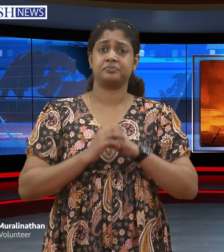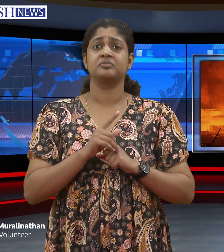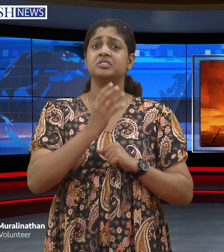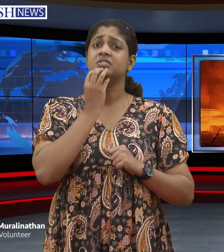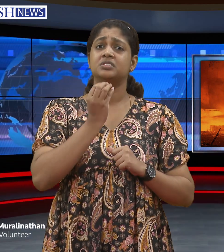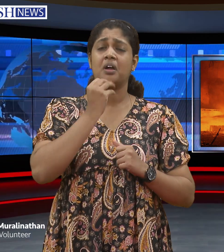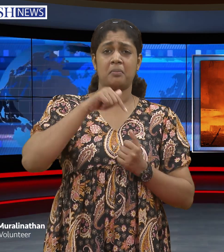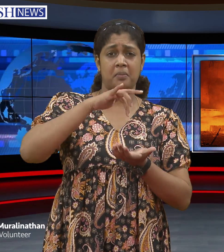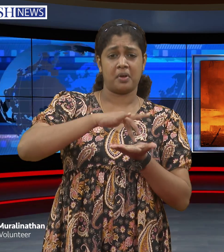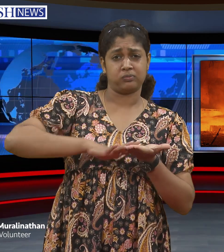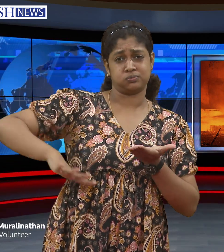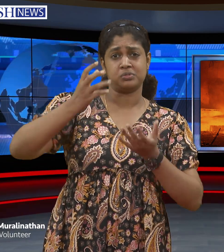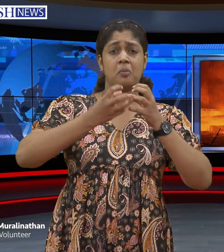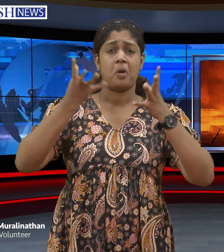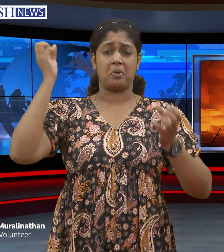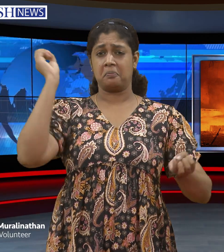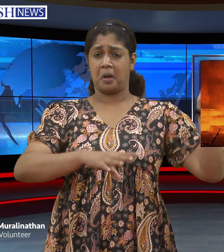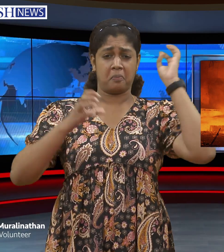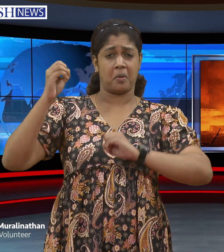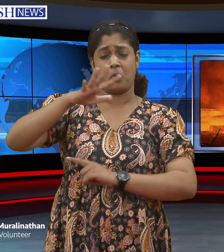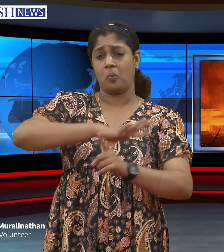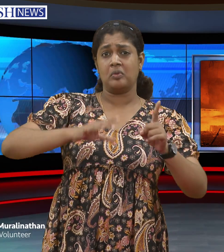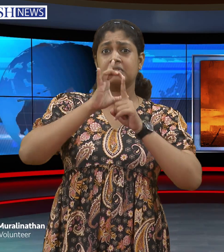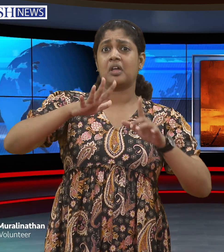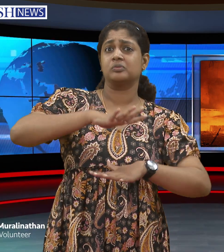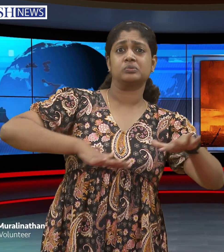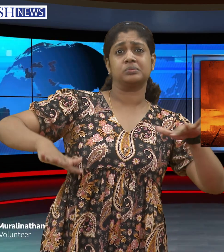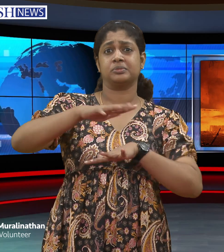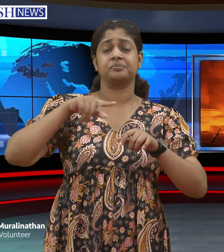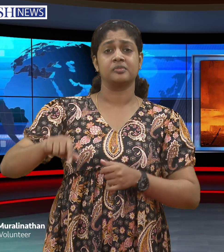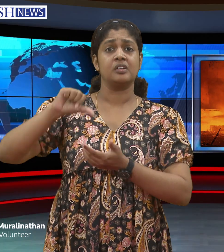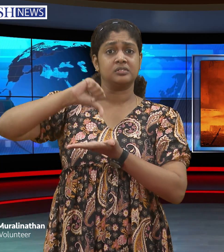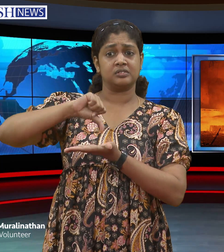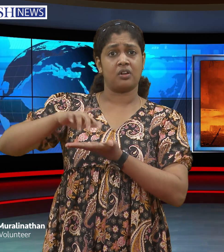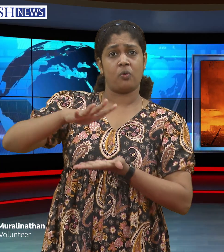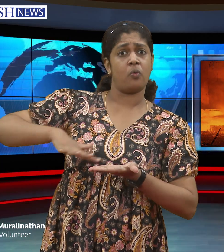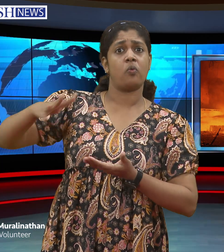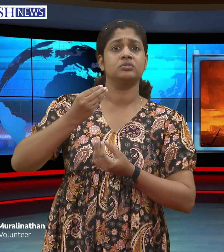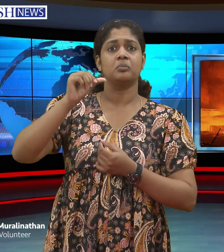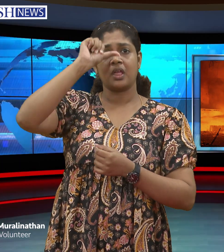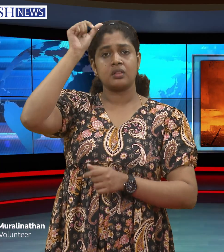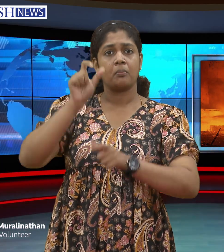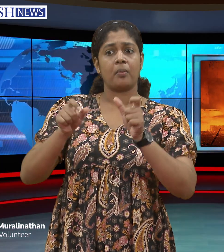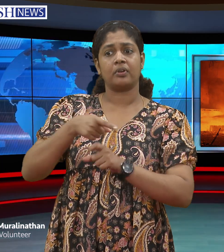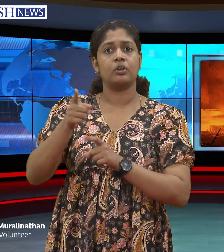initiated efforts to move Indian citizens in both countries to safer areas, although no evacuation plans are currently in